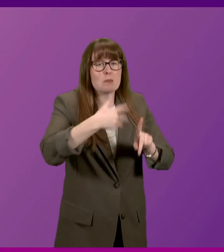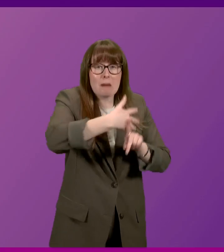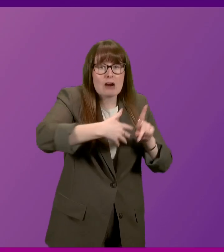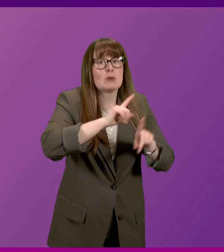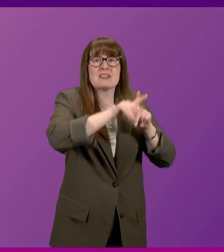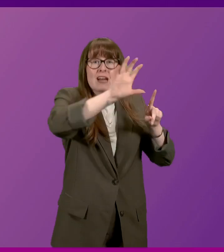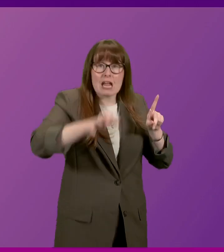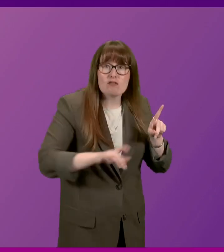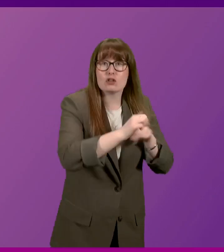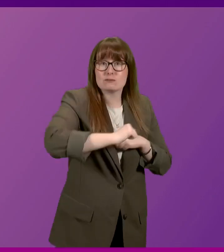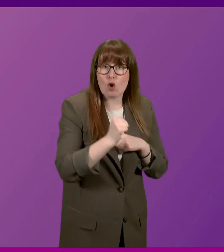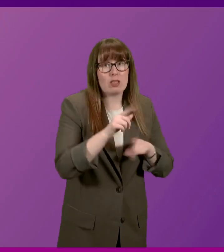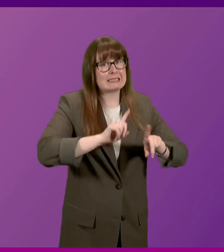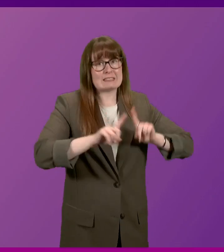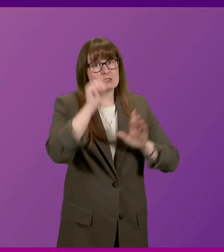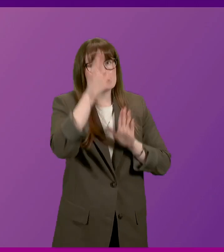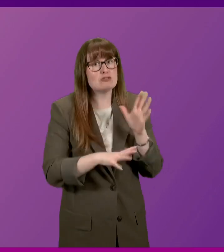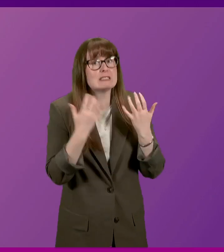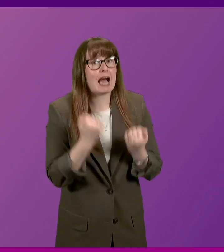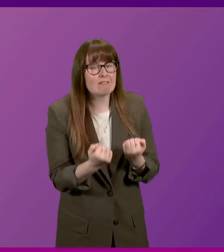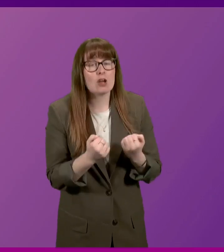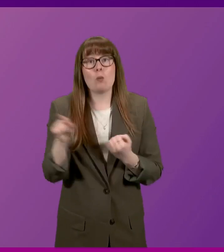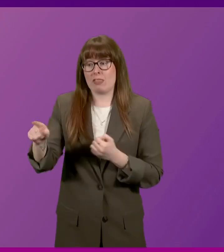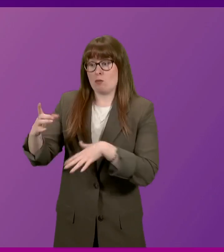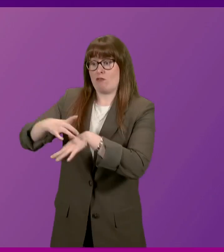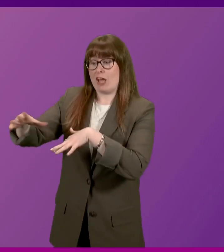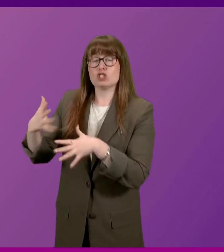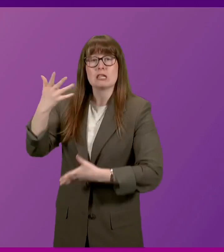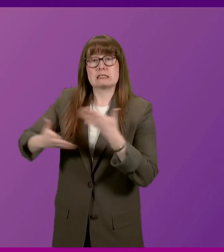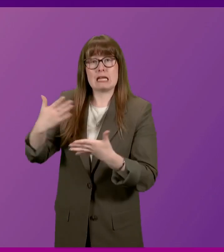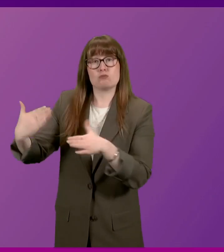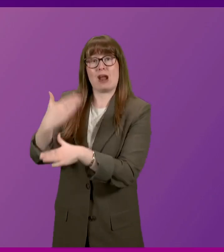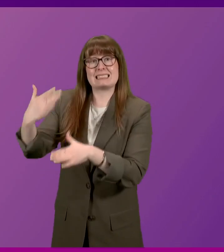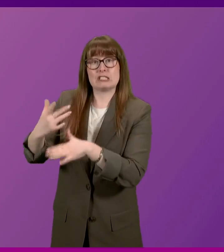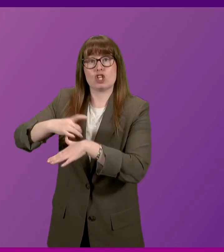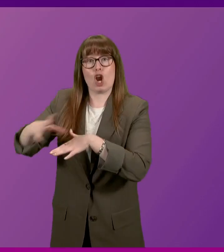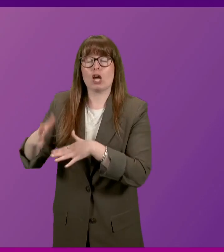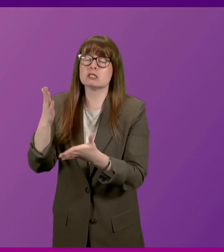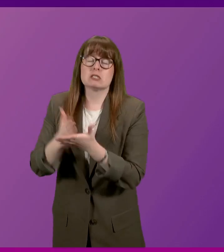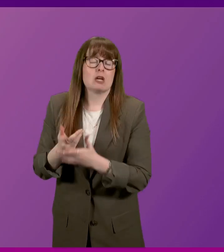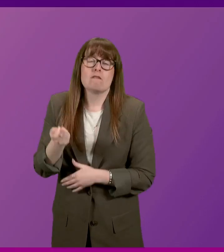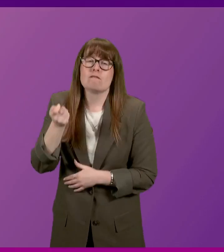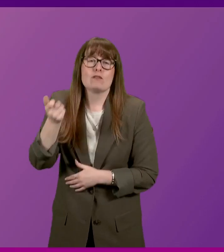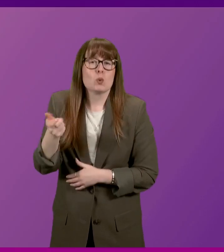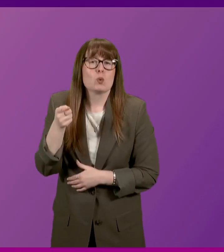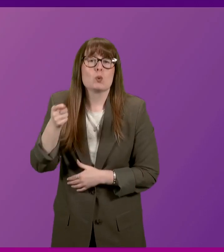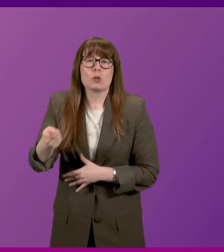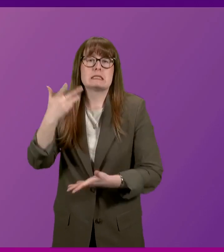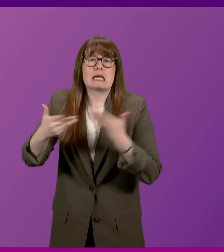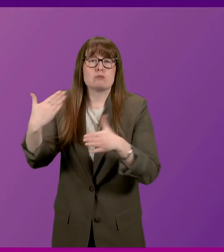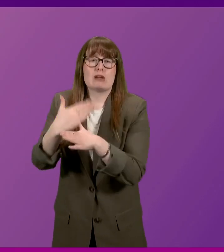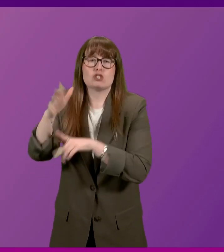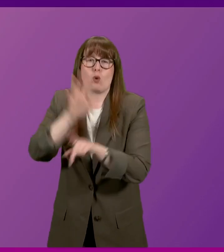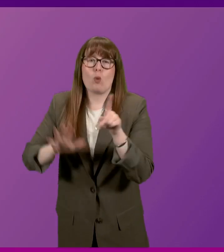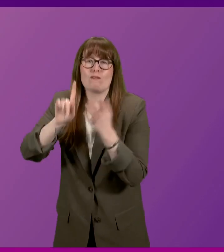different experiences to report. And with the signing practitioners, because there are so few signing practitioners throughout the UK,